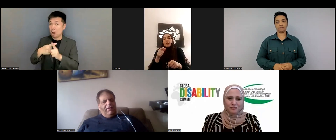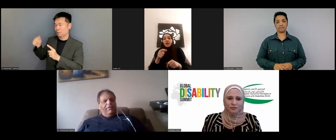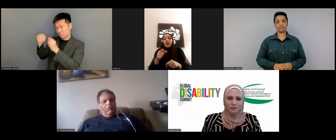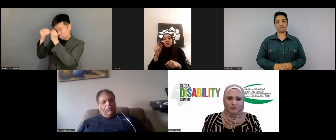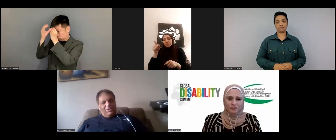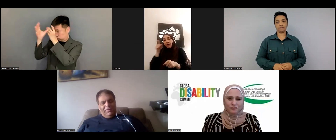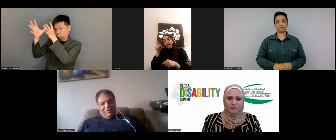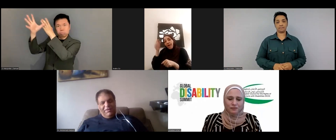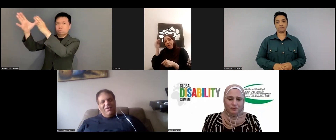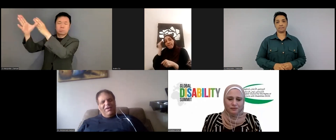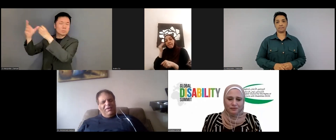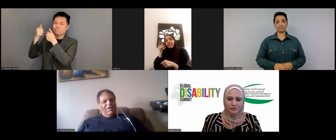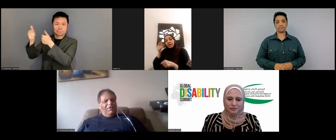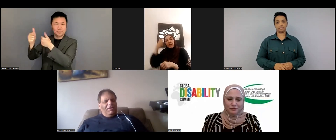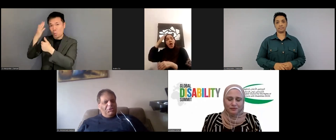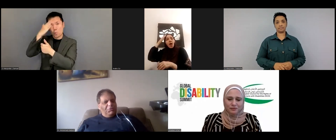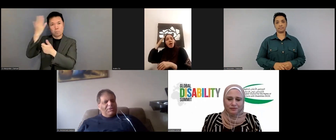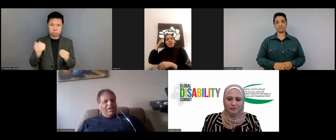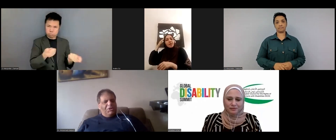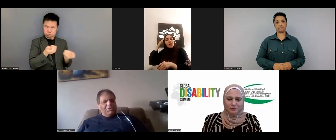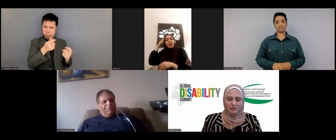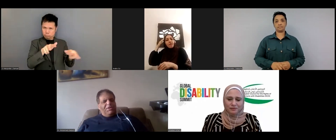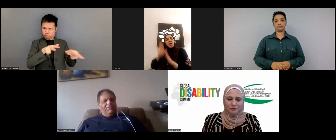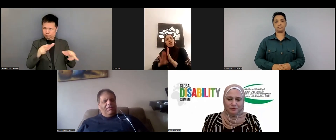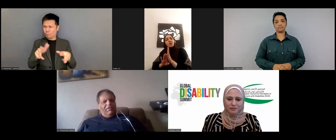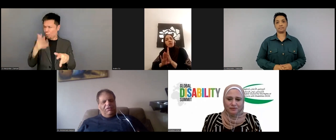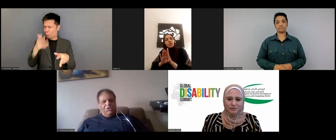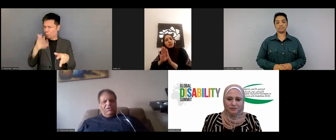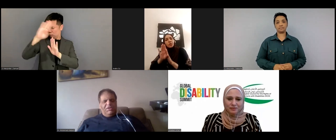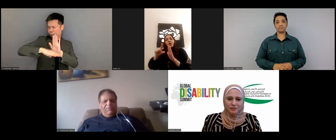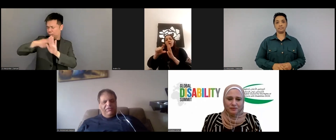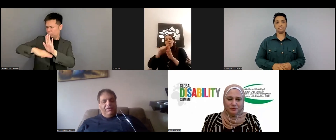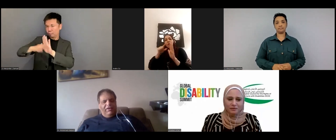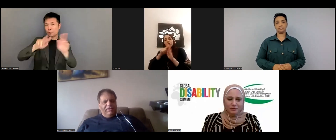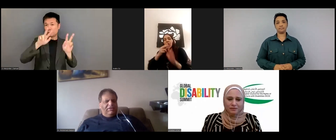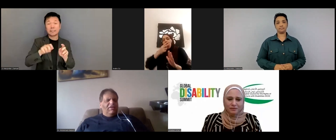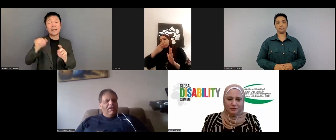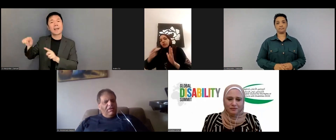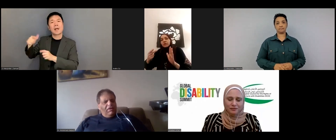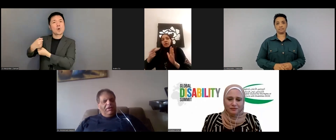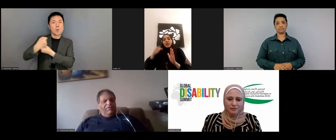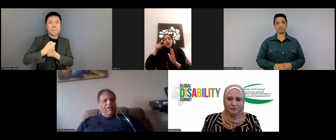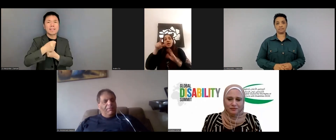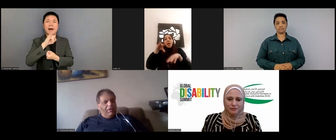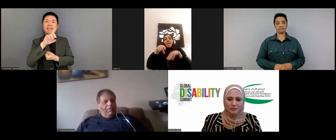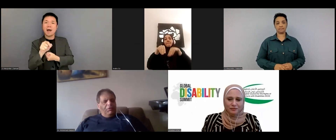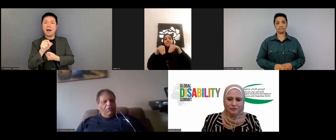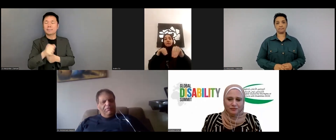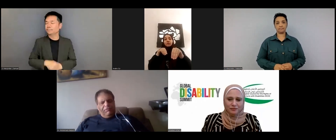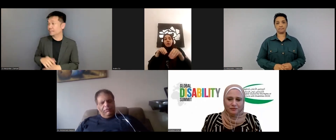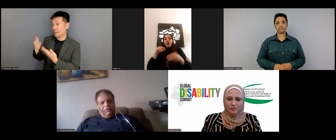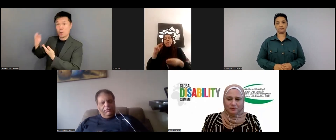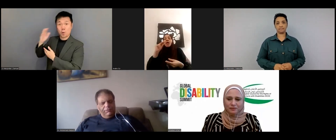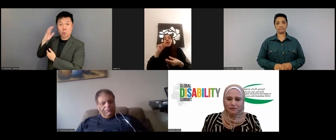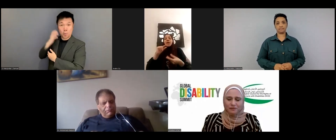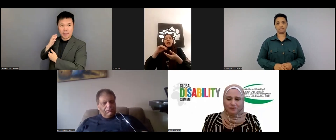file, and of course in other issues, and she's representing the International Disability Alliance. Greta, you have